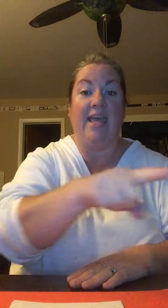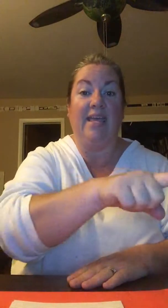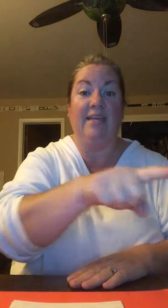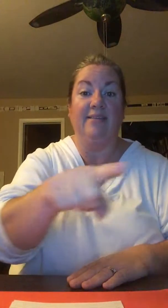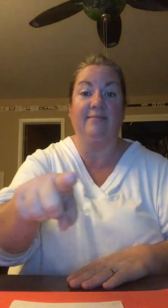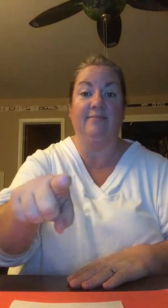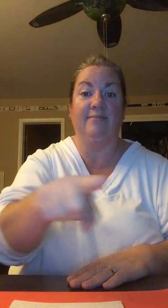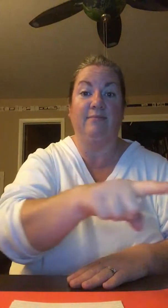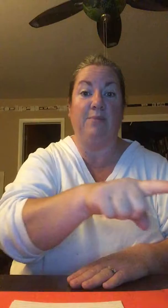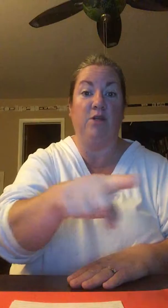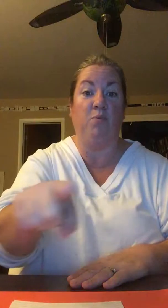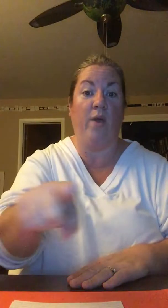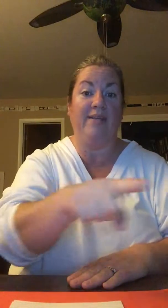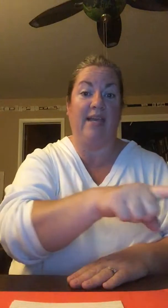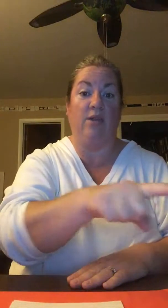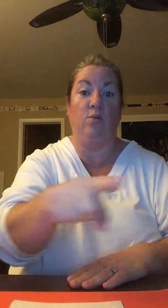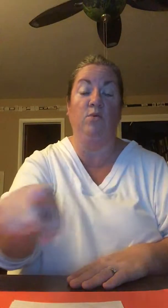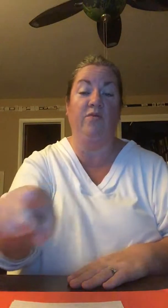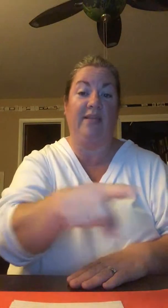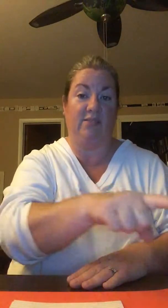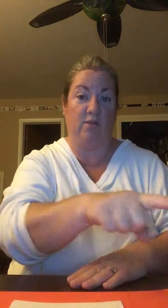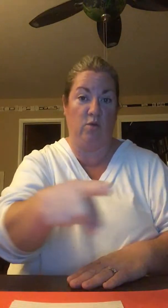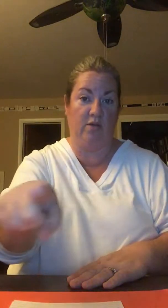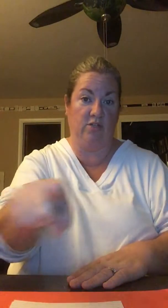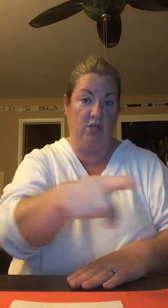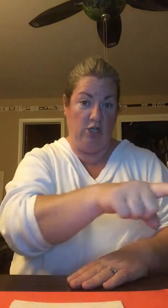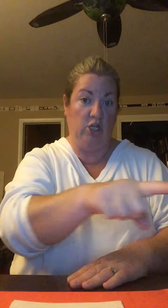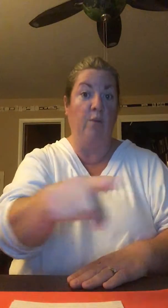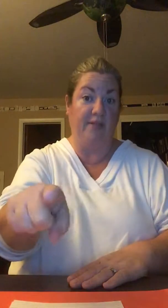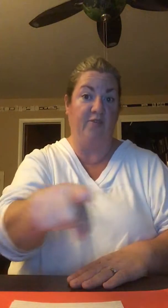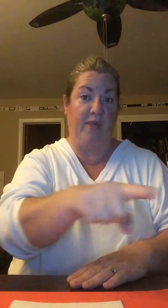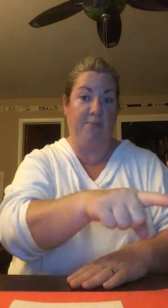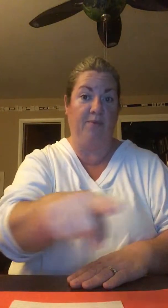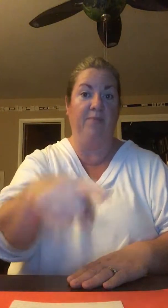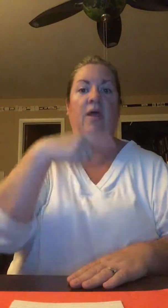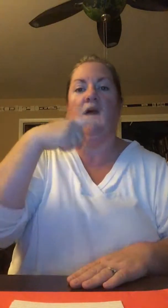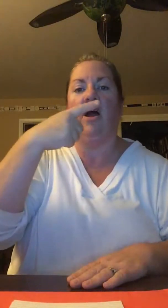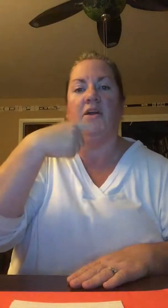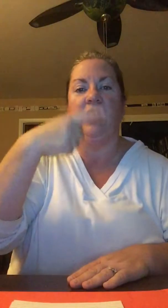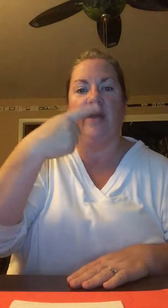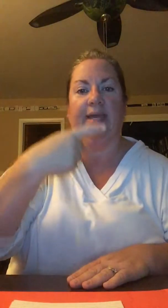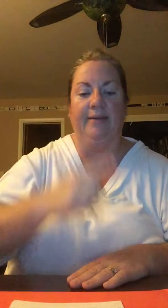They, remember your point and you move it so that you can show a bunch of people, are hearing.